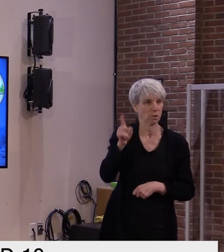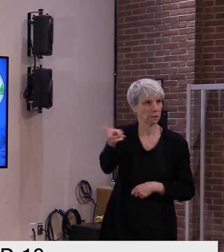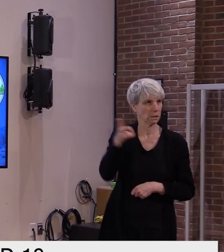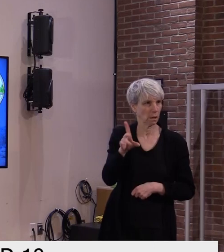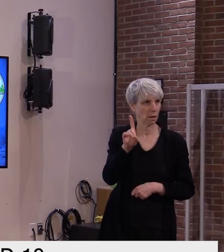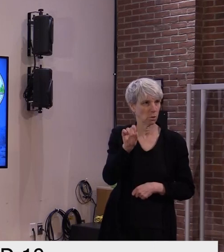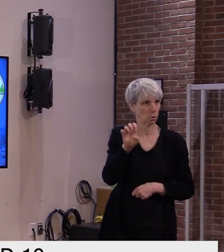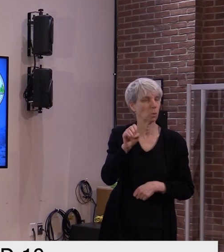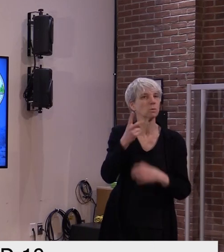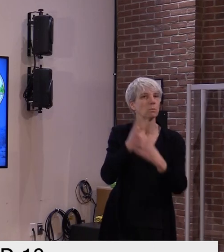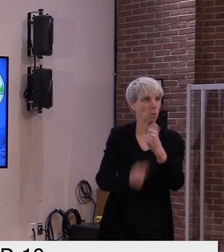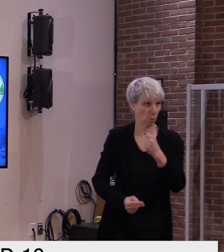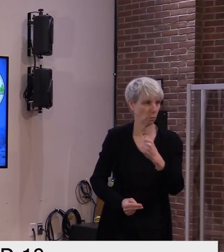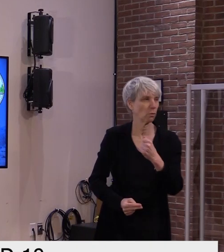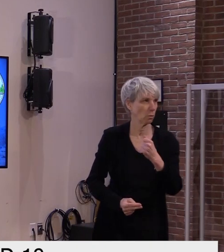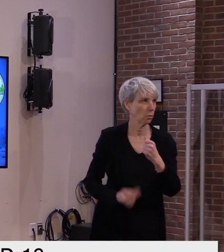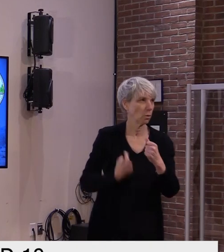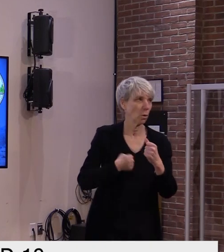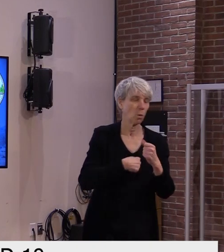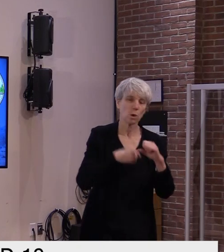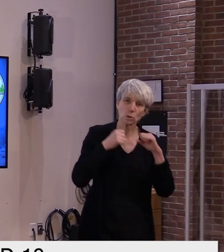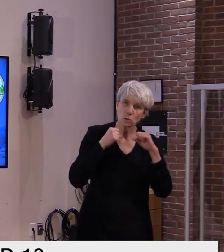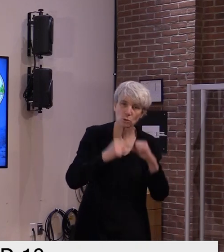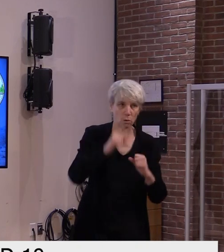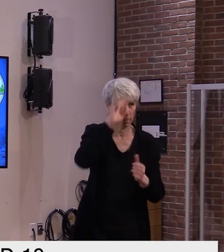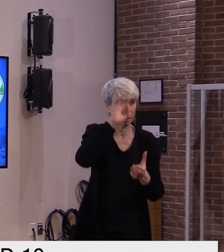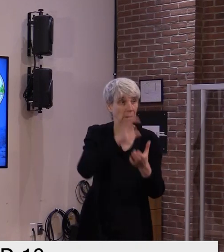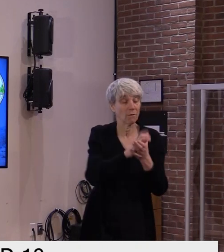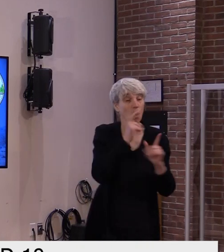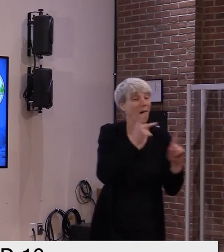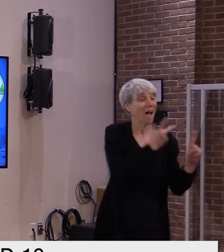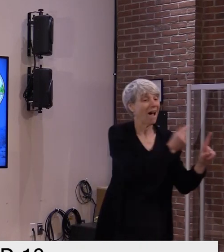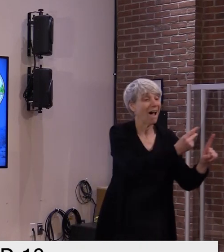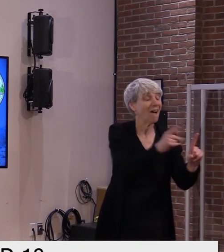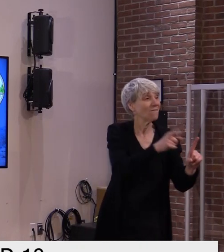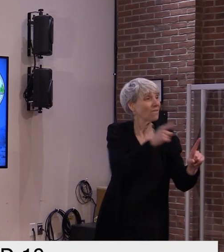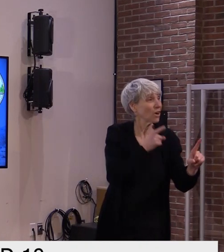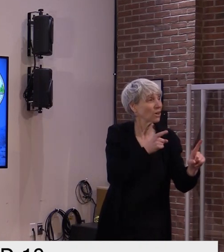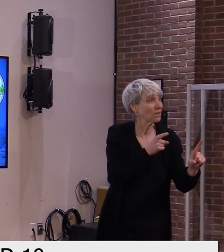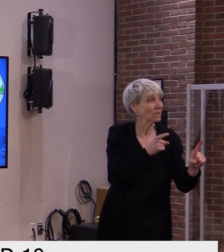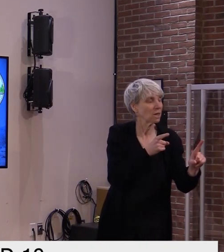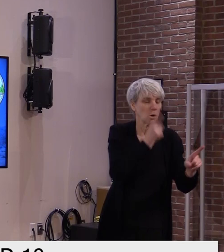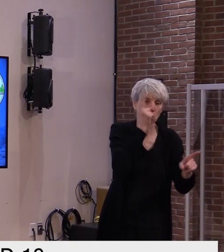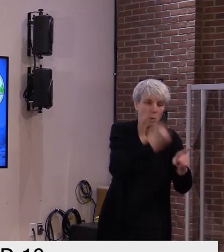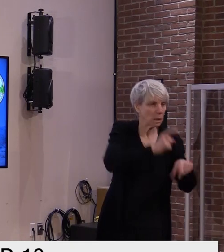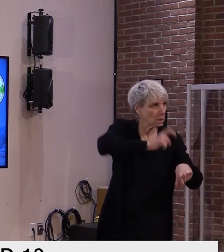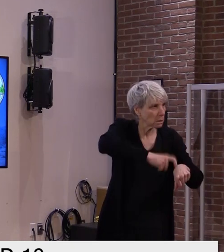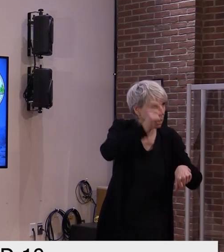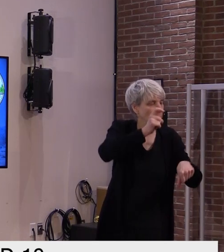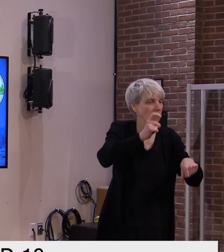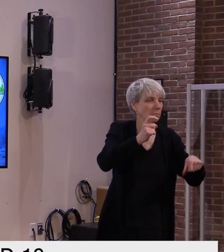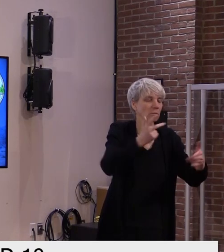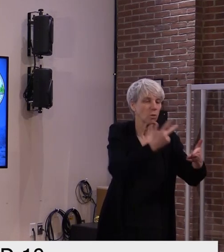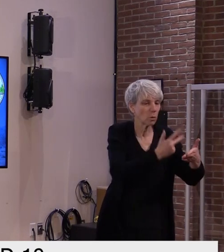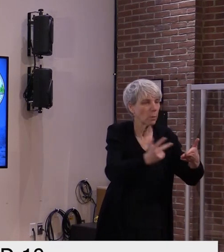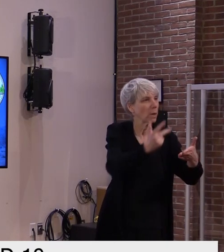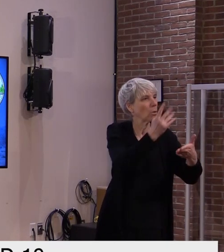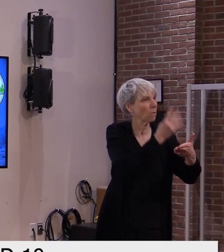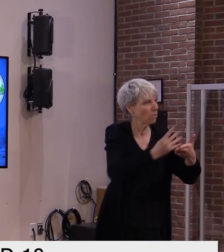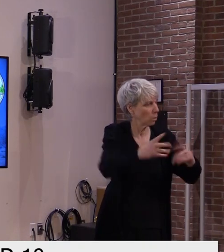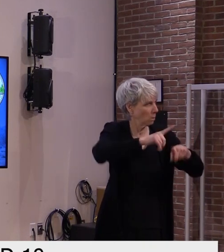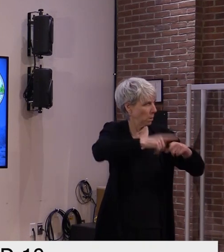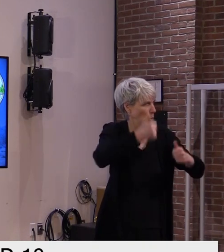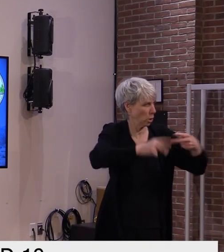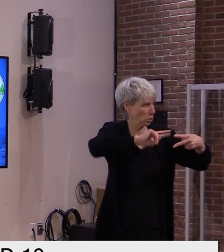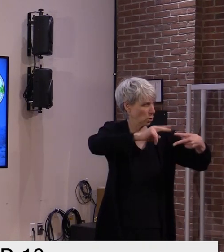who get a first dose should get the second dose at the right time, so it'll change the bookkeeping into what we do as opposed to